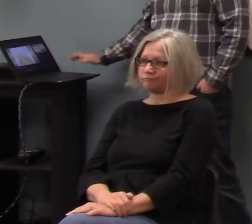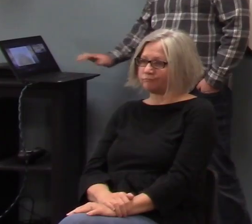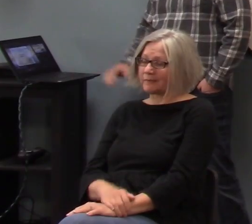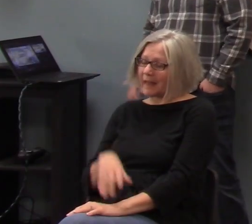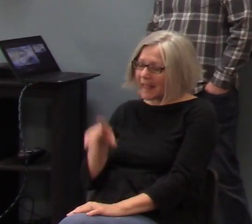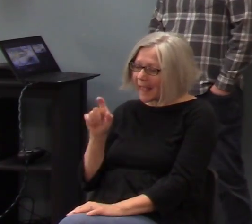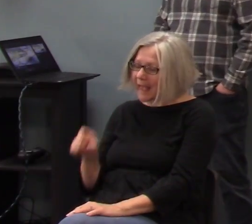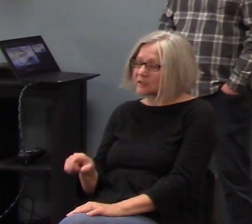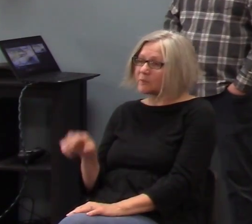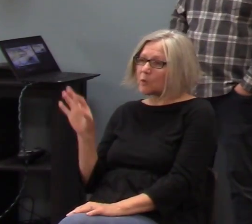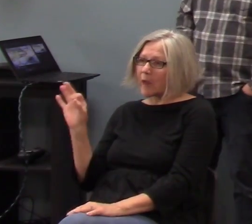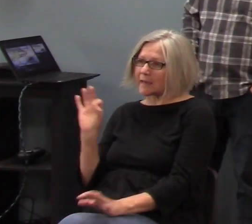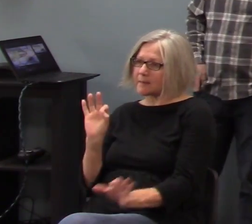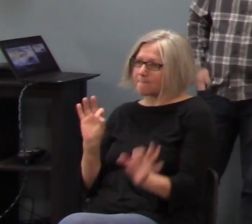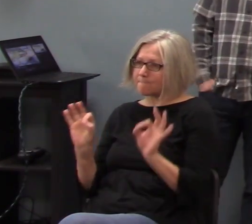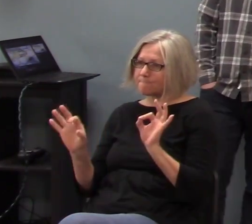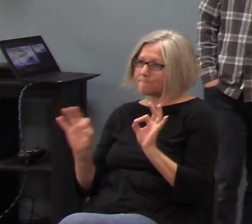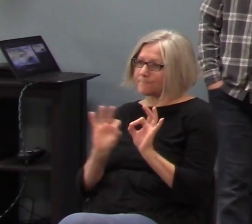It has to be random.